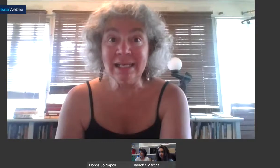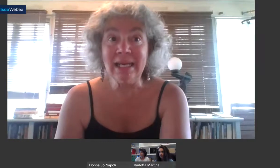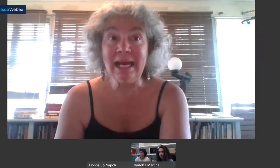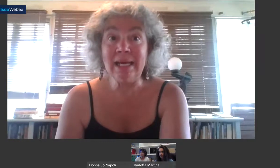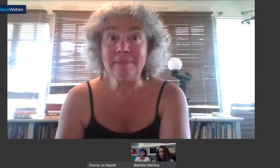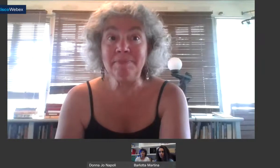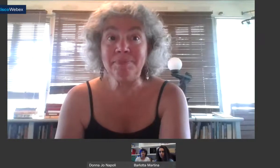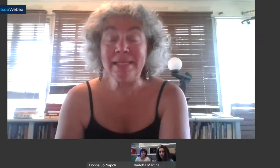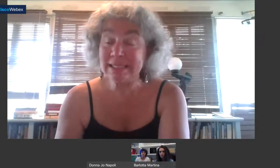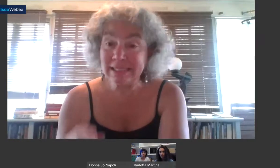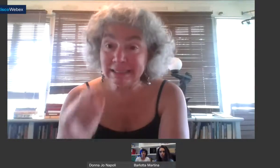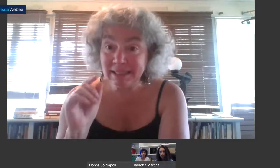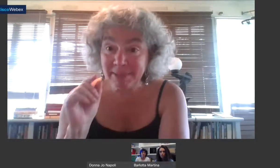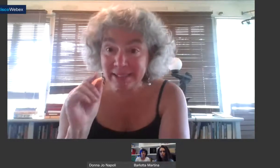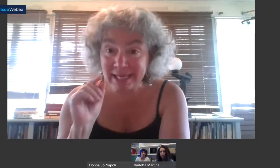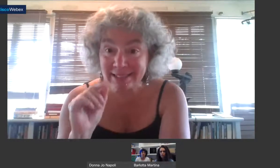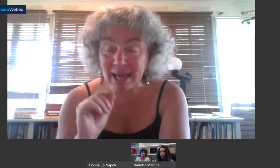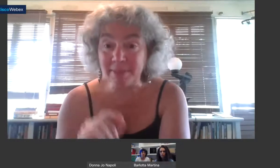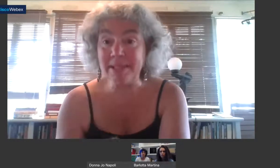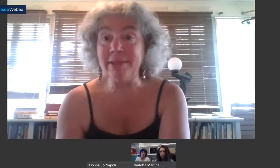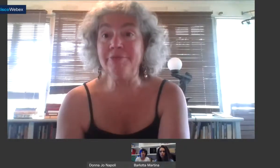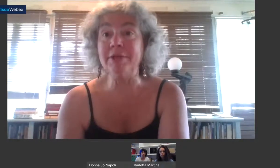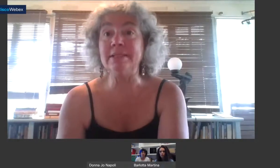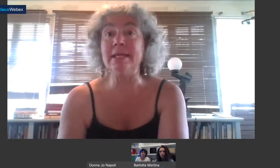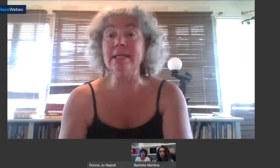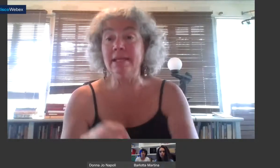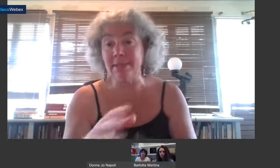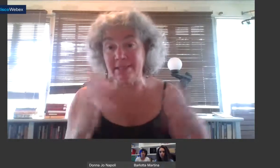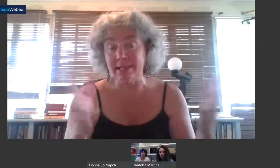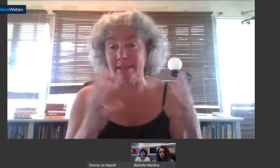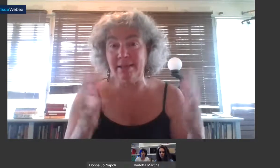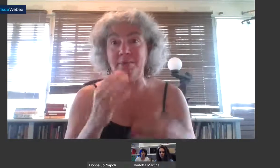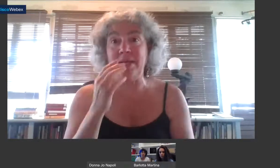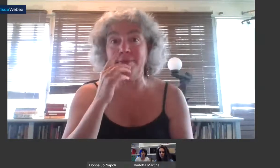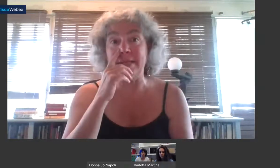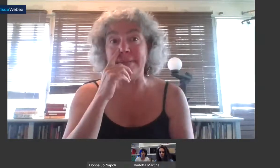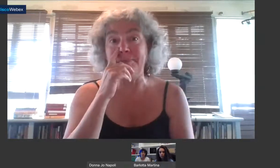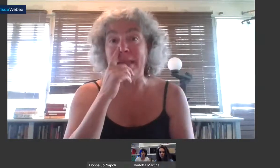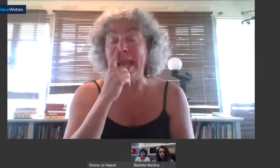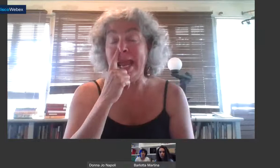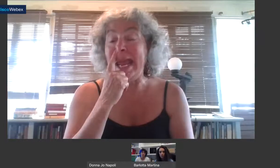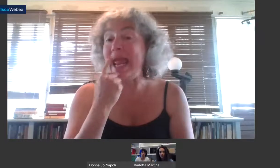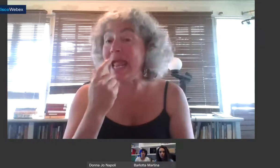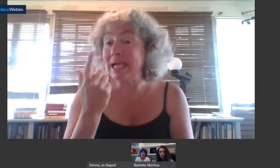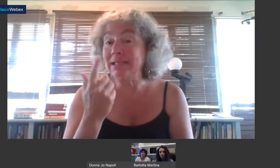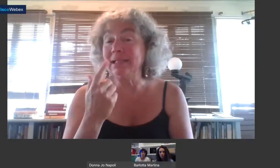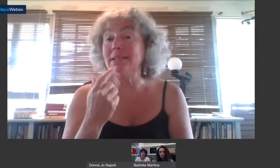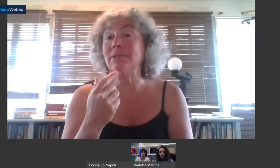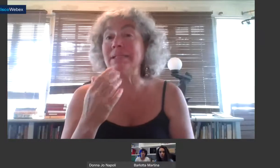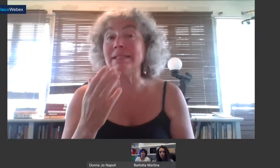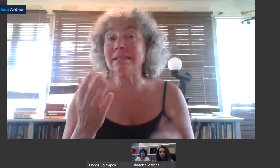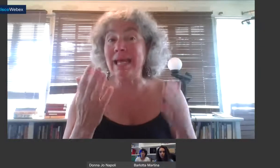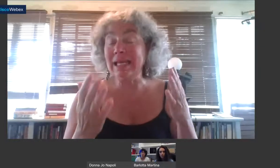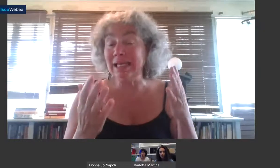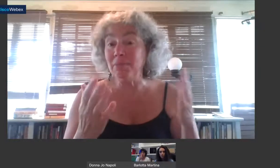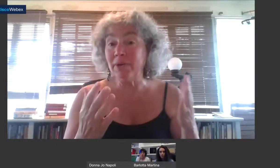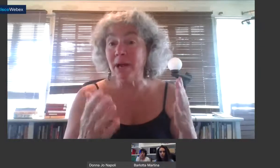it's a little bit less common than freezing in the study that we have done. And it's only slightly more common